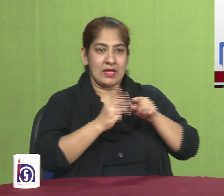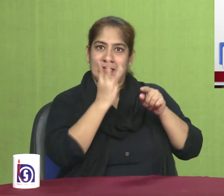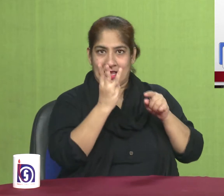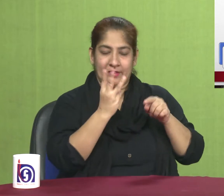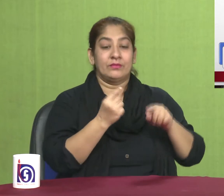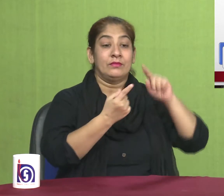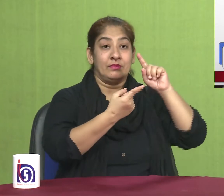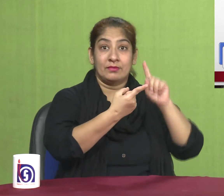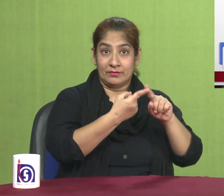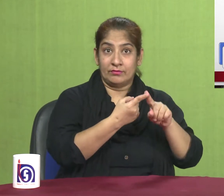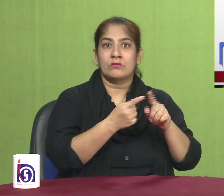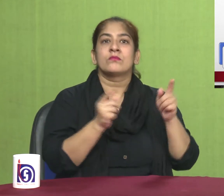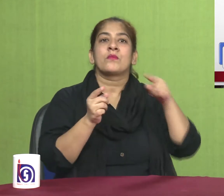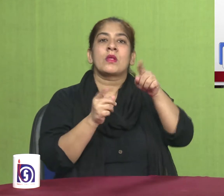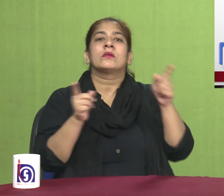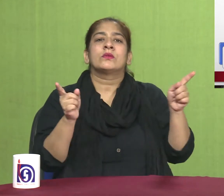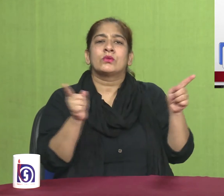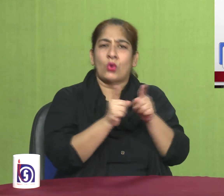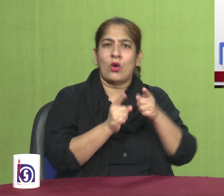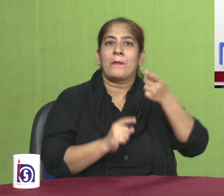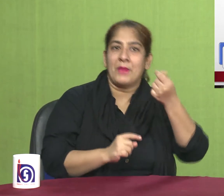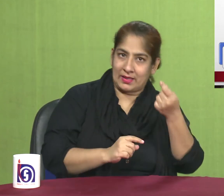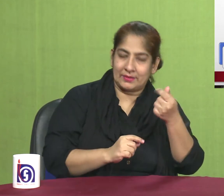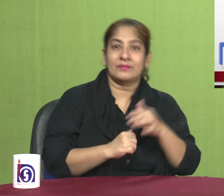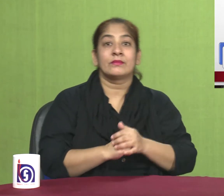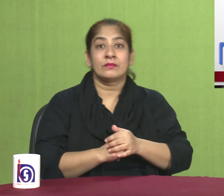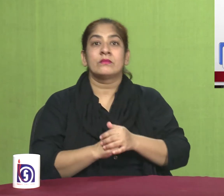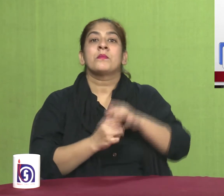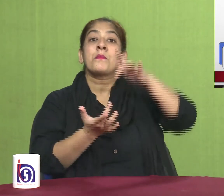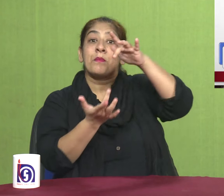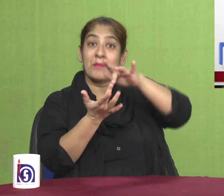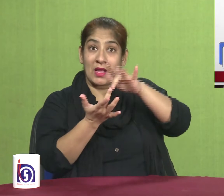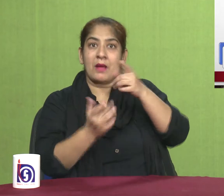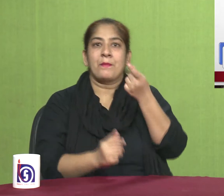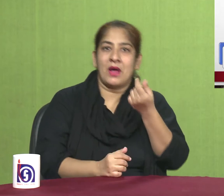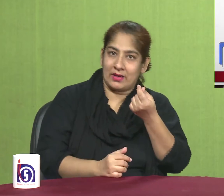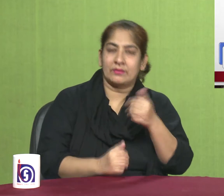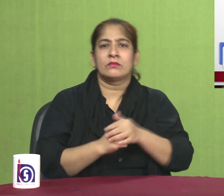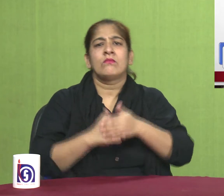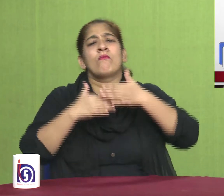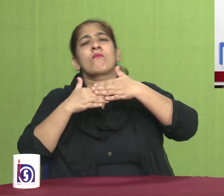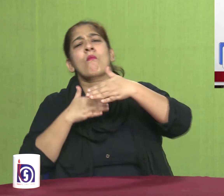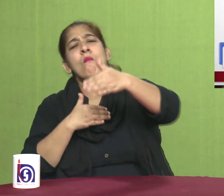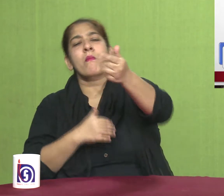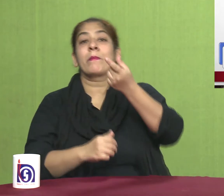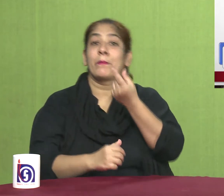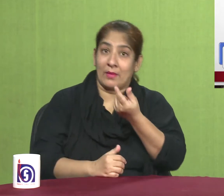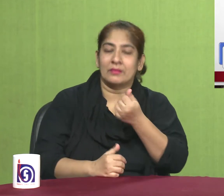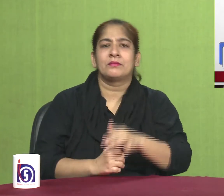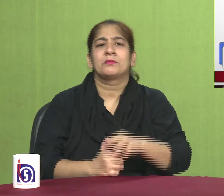There are three in number. The first one is short-term finance, the second one is medium-term finance, and the third one is